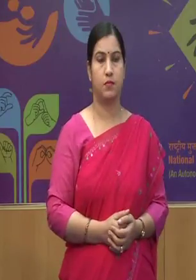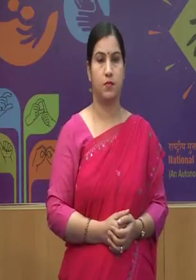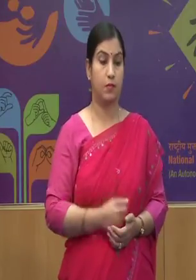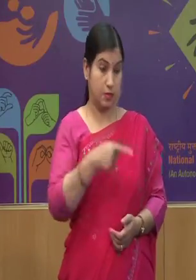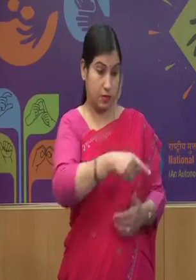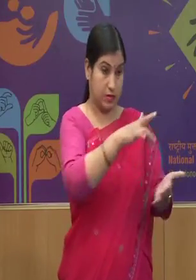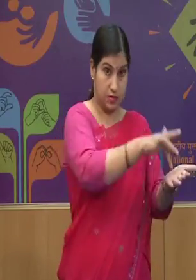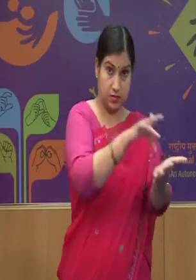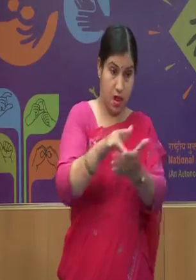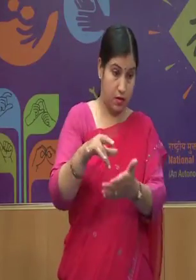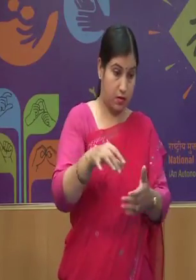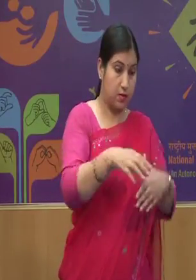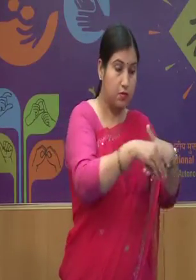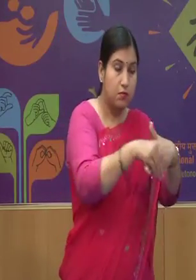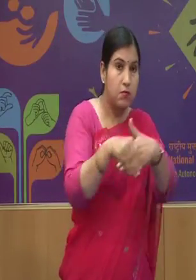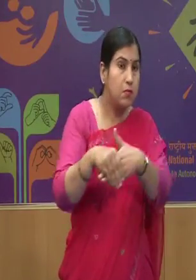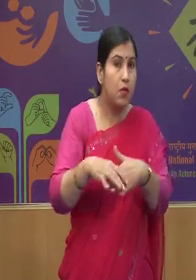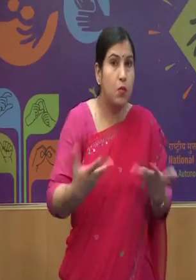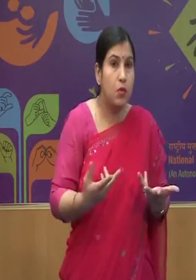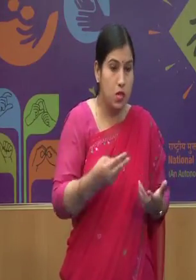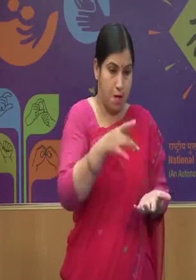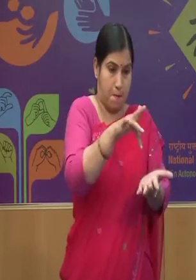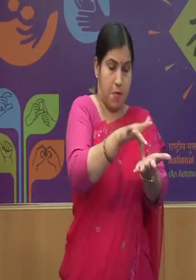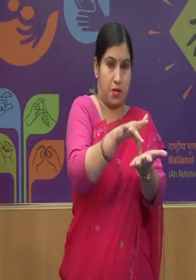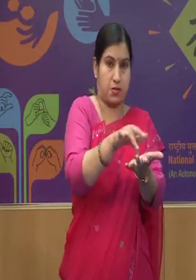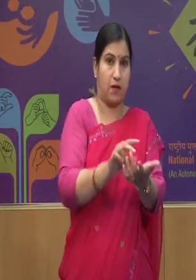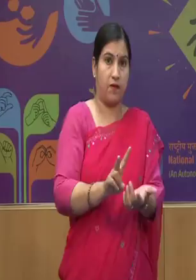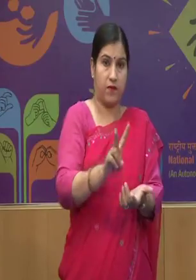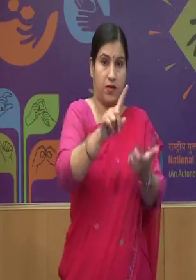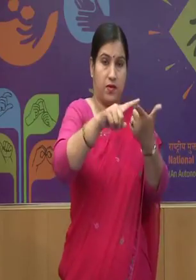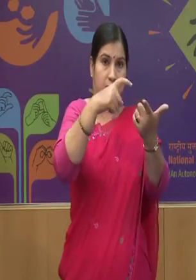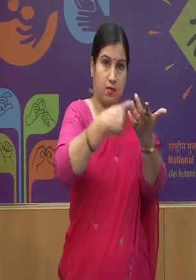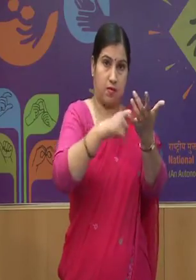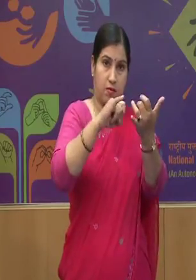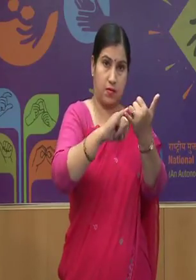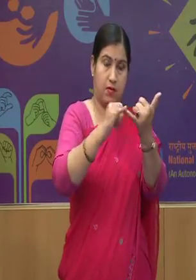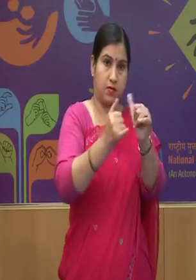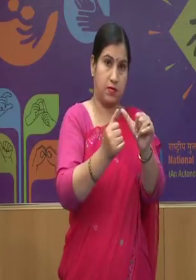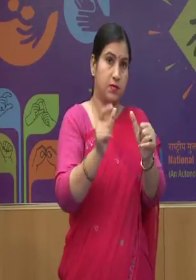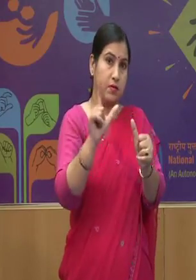was signed in the place of Versailles, situated in the city of Paris,